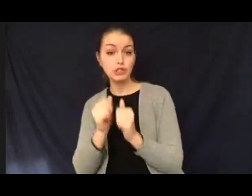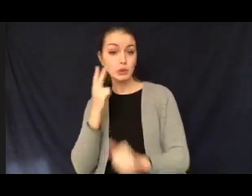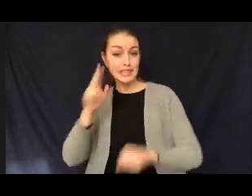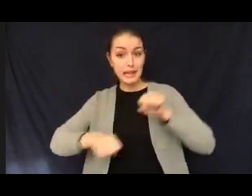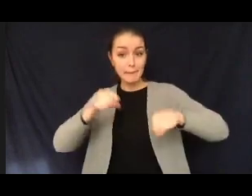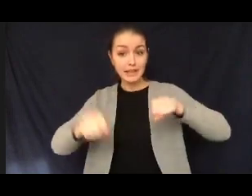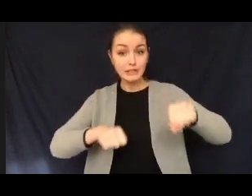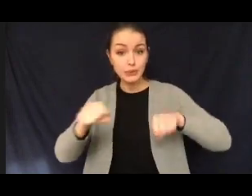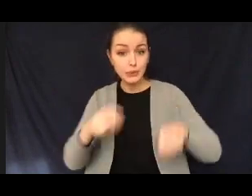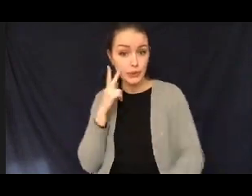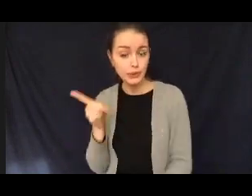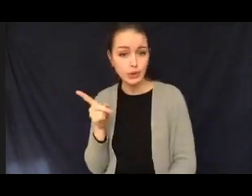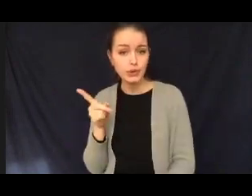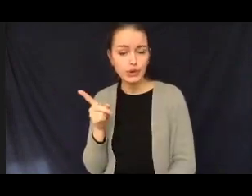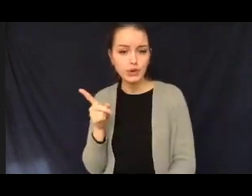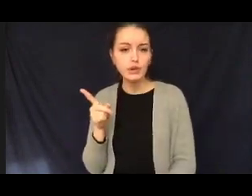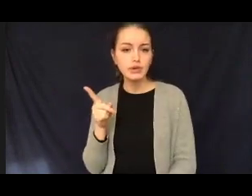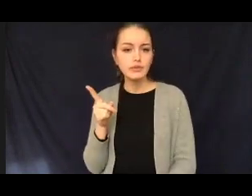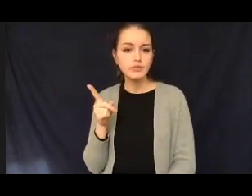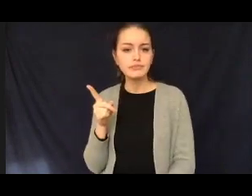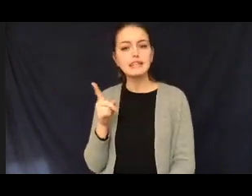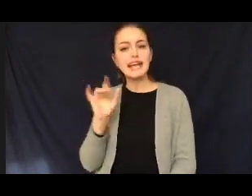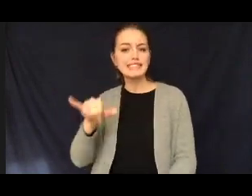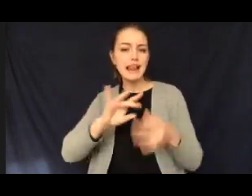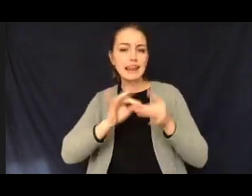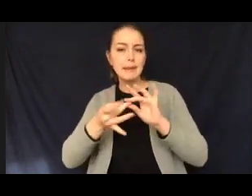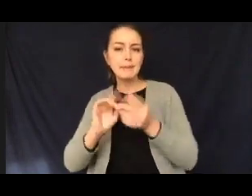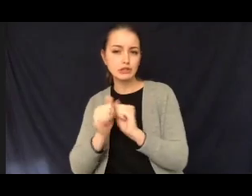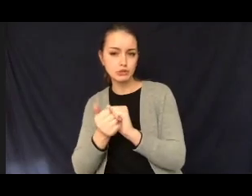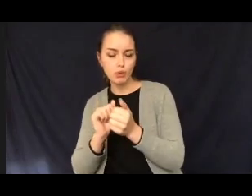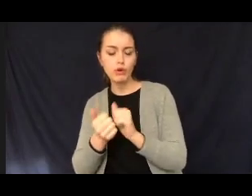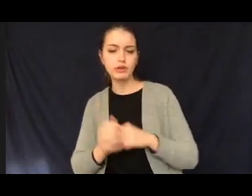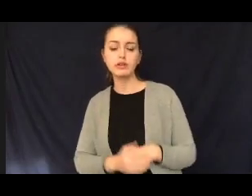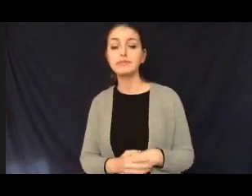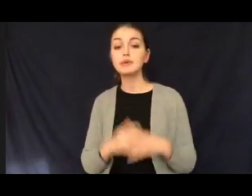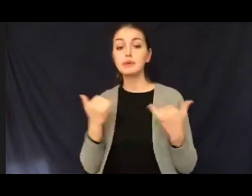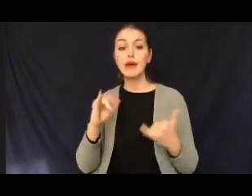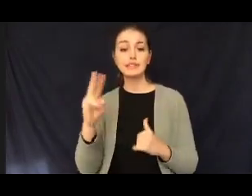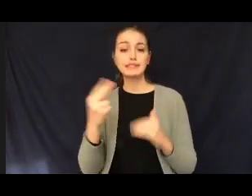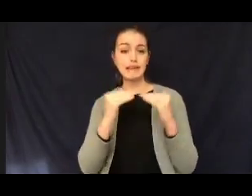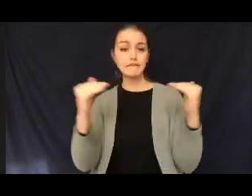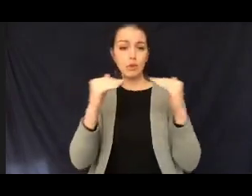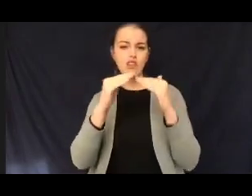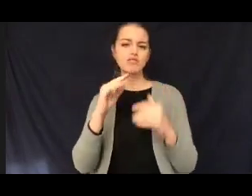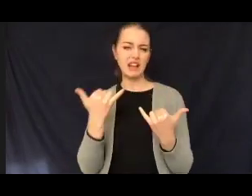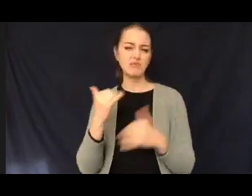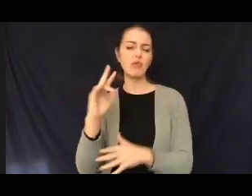we don't have in Oregon, but it's an Olympic sport. So let's go out here to the second floor and look up to the third.